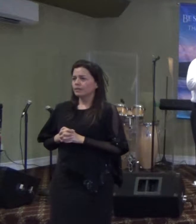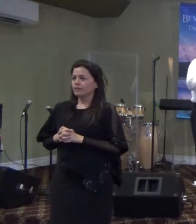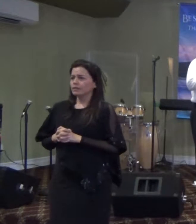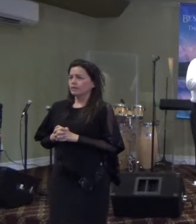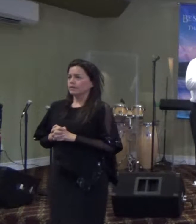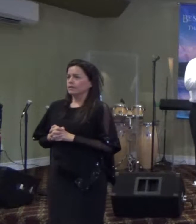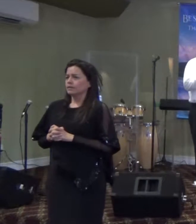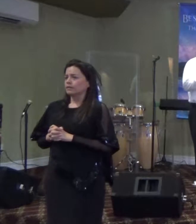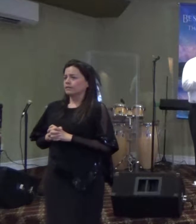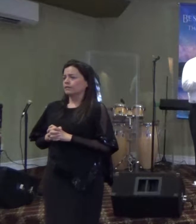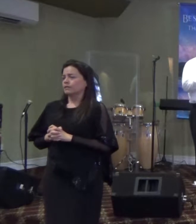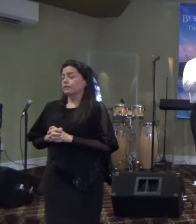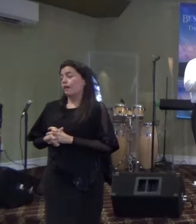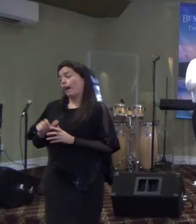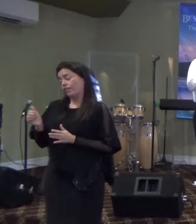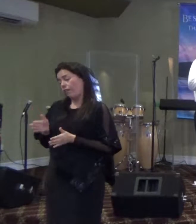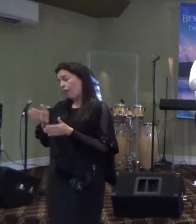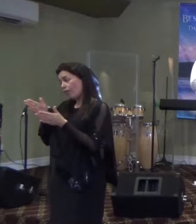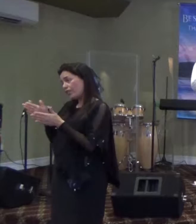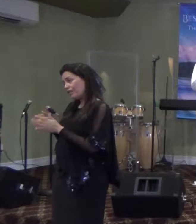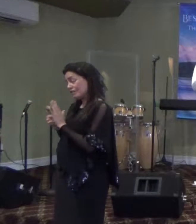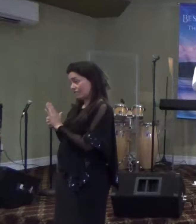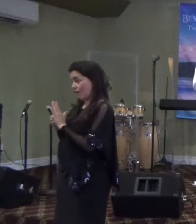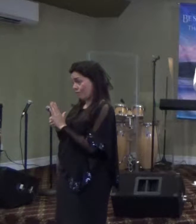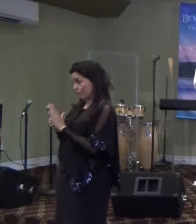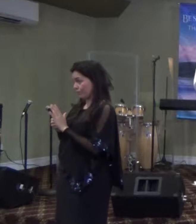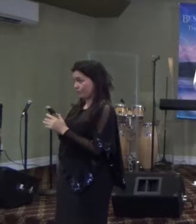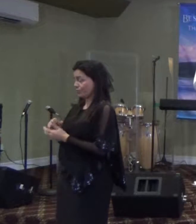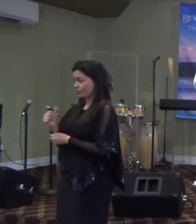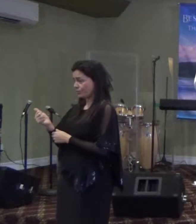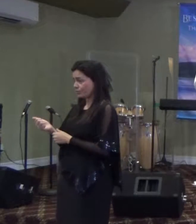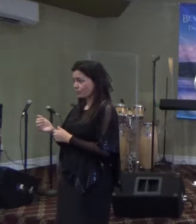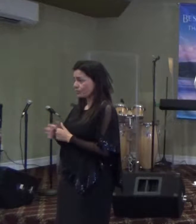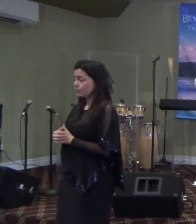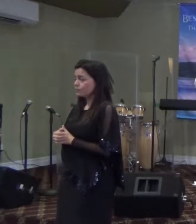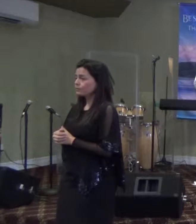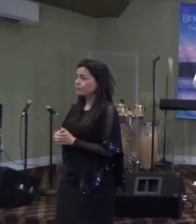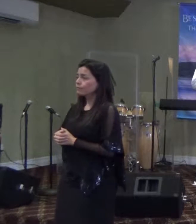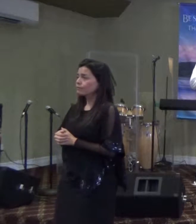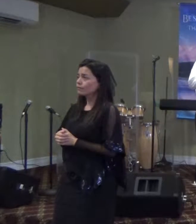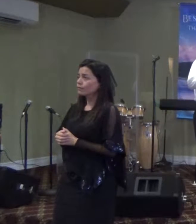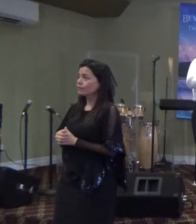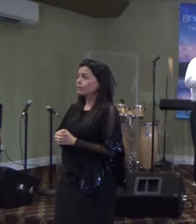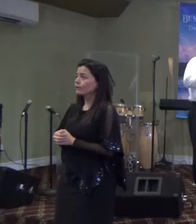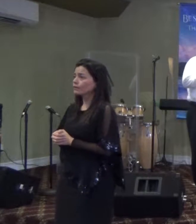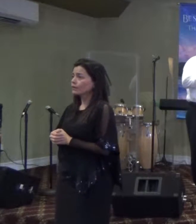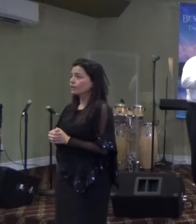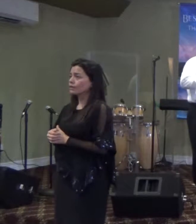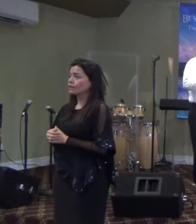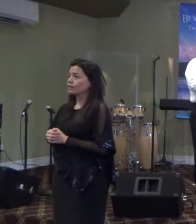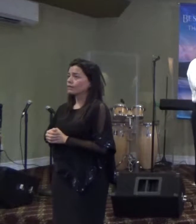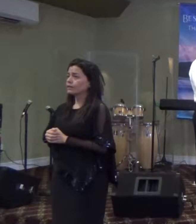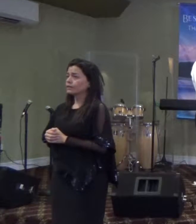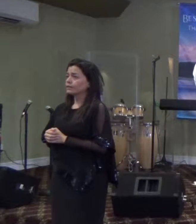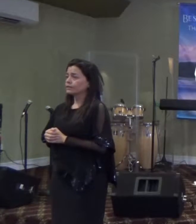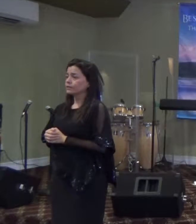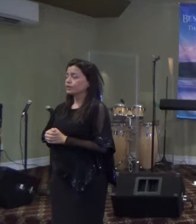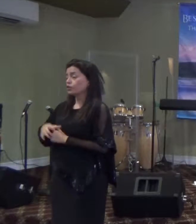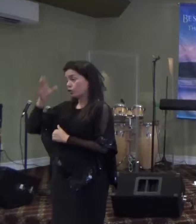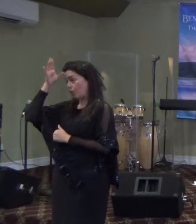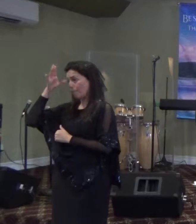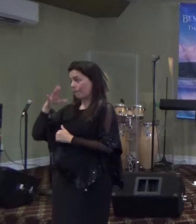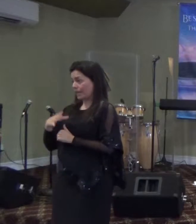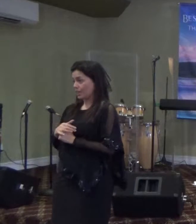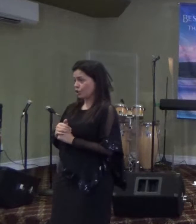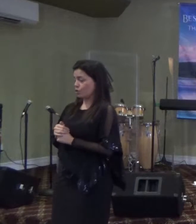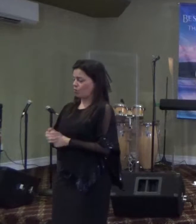Pero hay otro ejemplo. But there's another example. Aquel que hacía banquetes con esplendidez, That man that